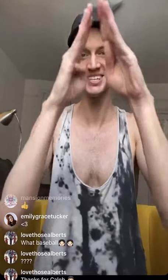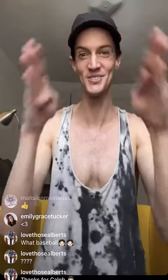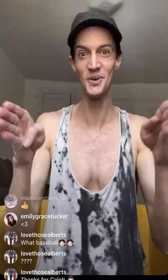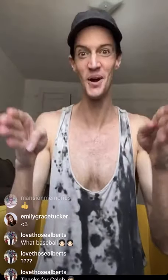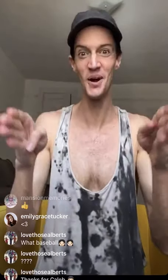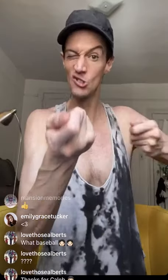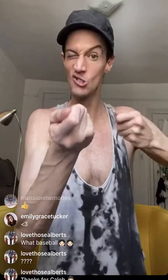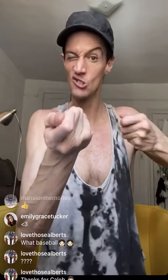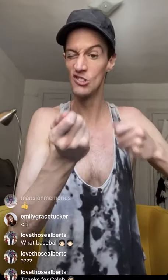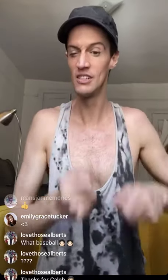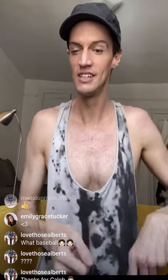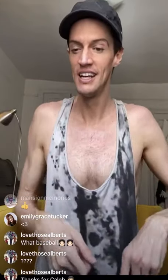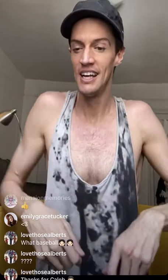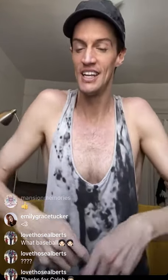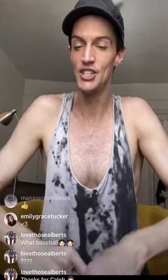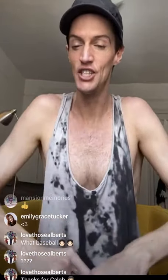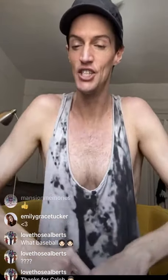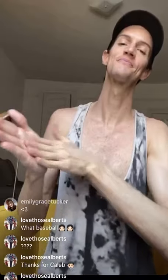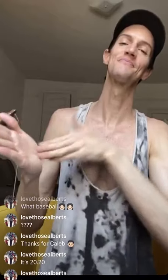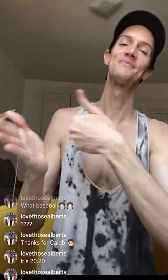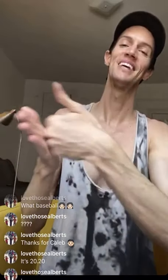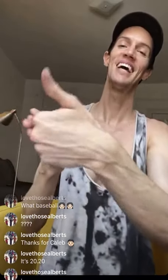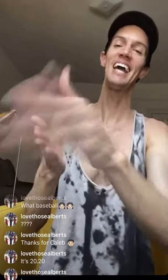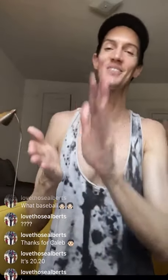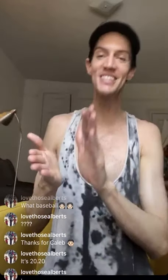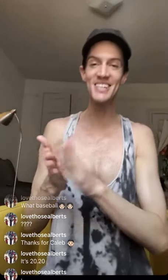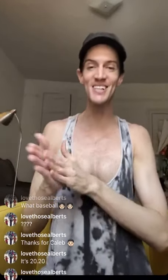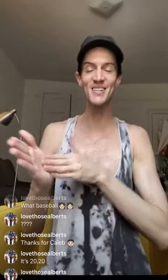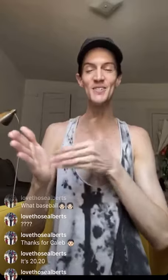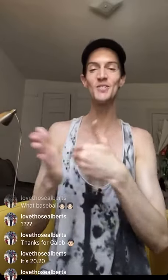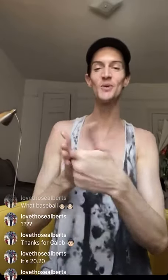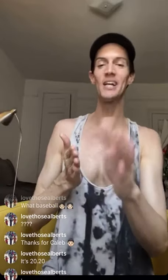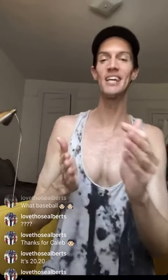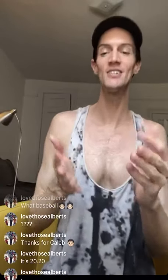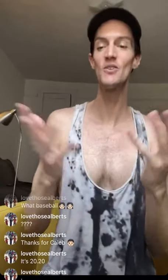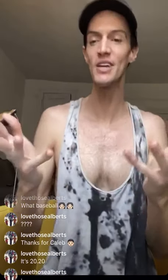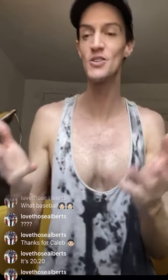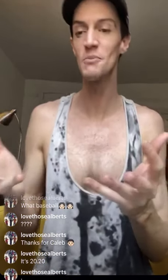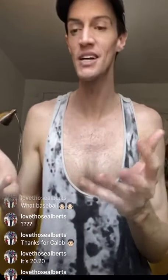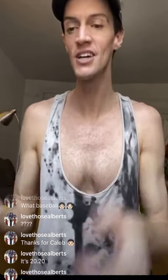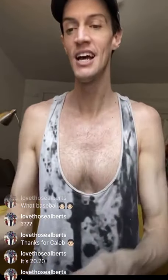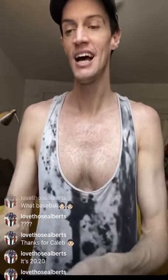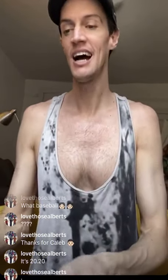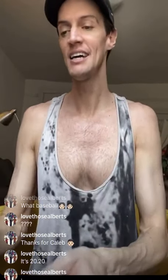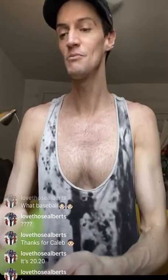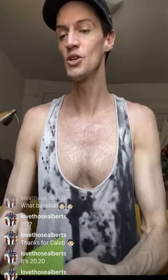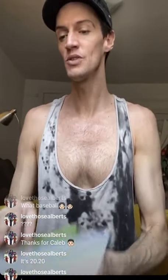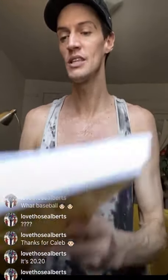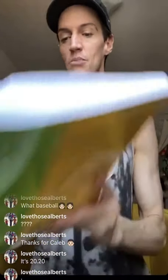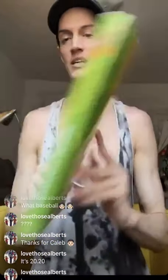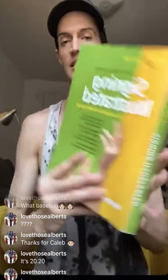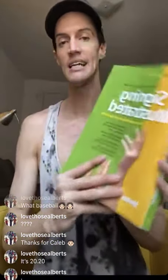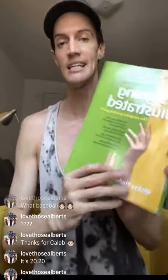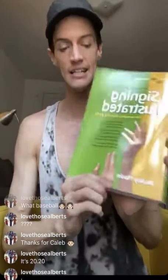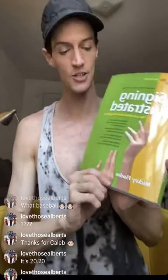Draw. Jog. Hey, well, this concludes 20 at 2. Thank you so much. I am using the book Signing